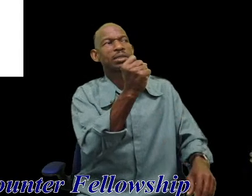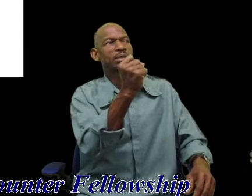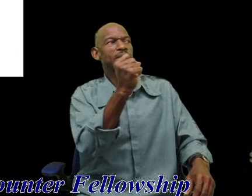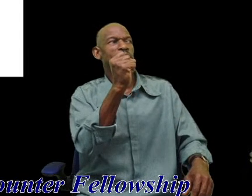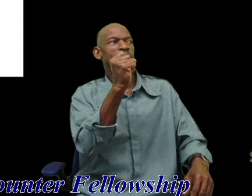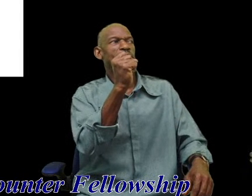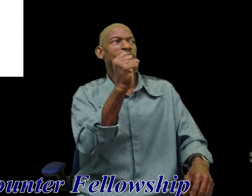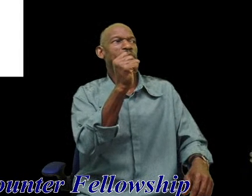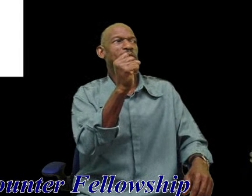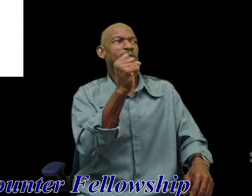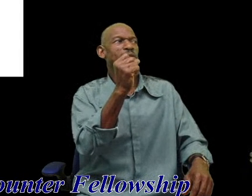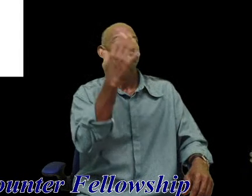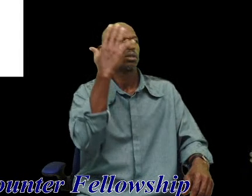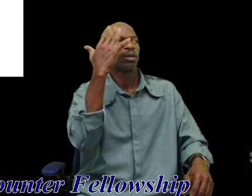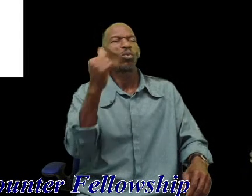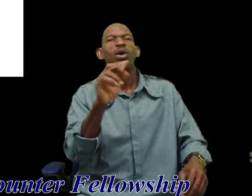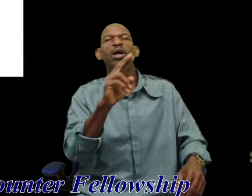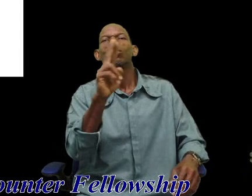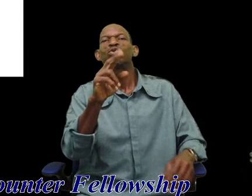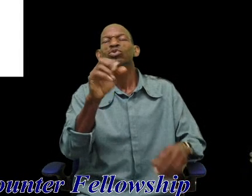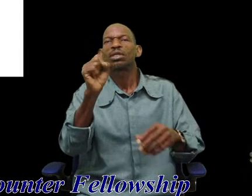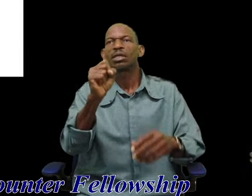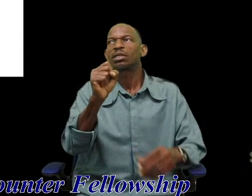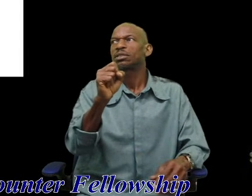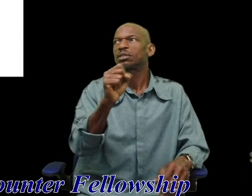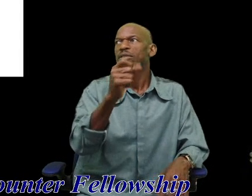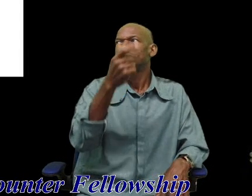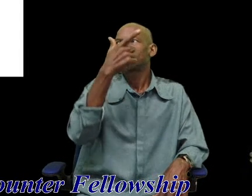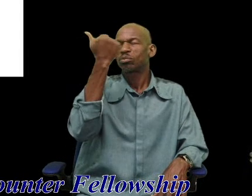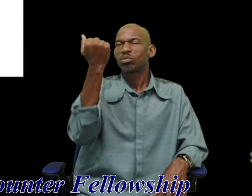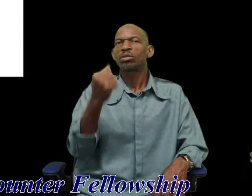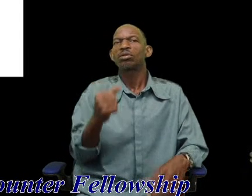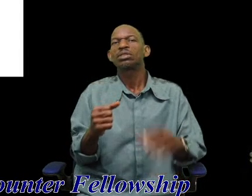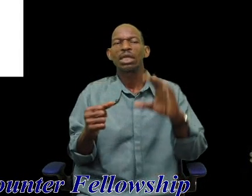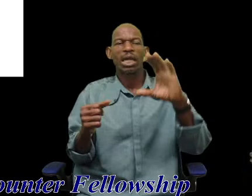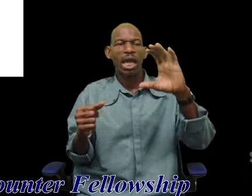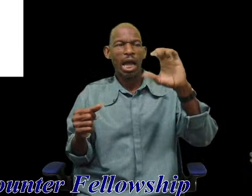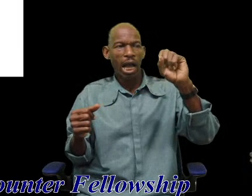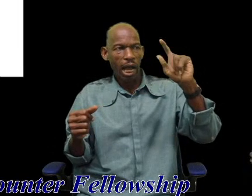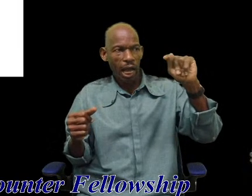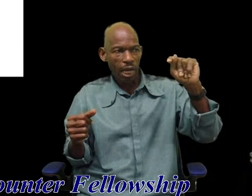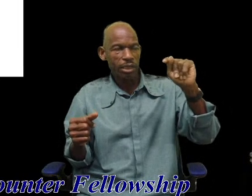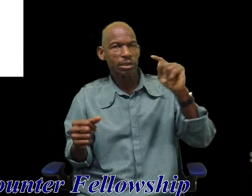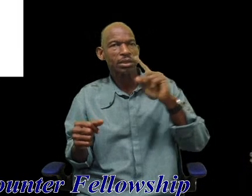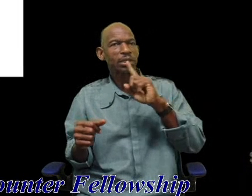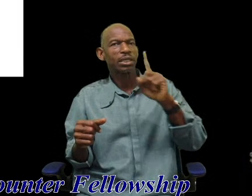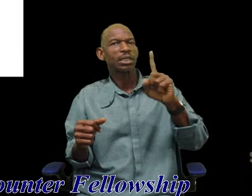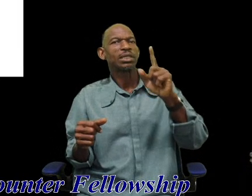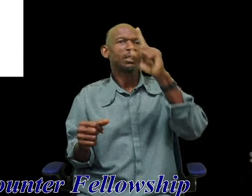I putting the S? Because it is singular. It's one cat.